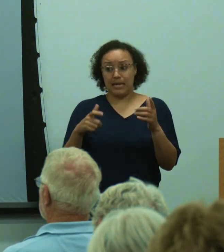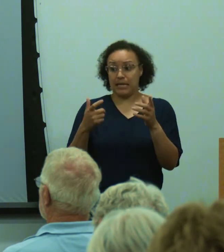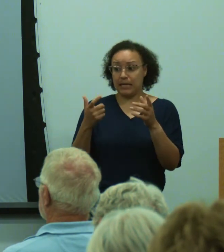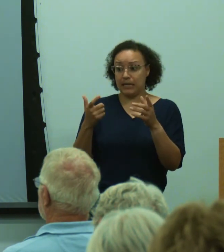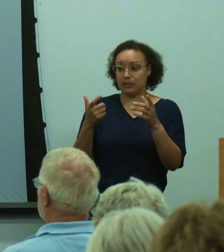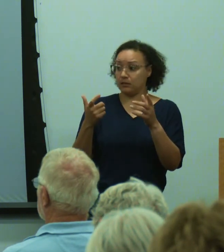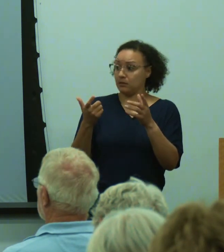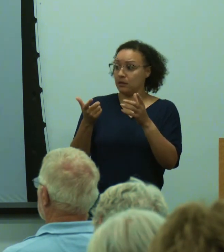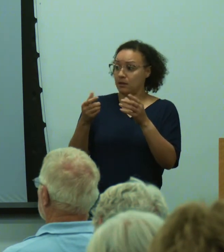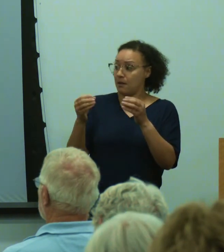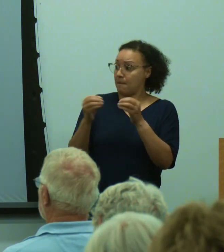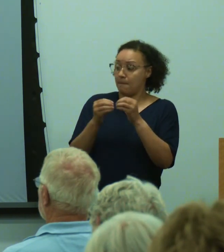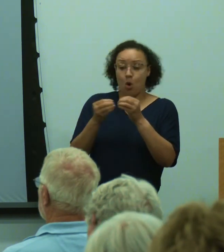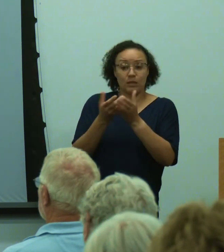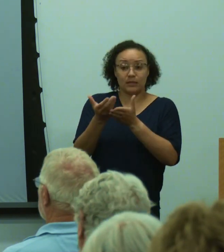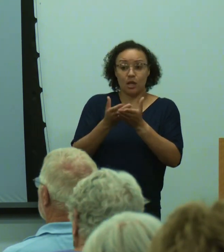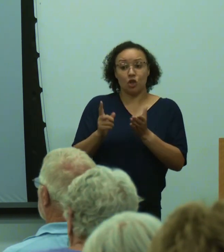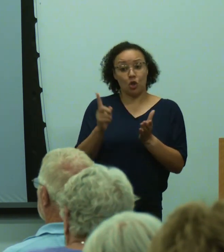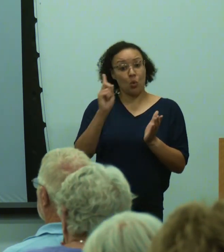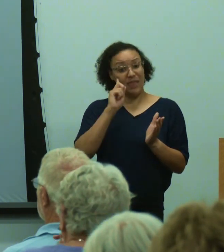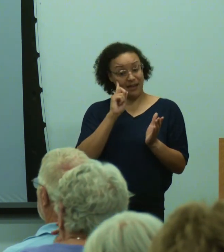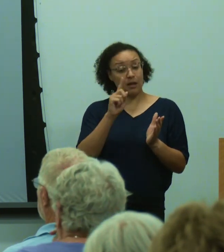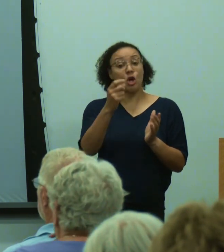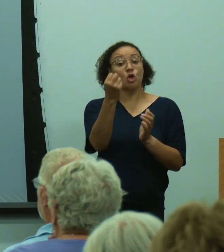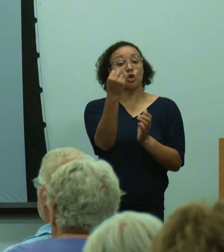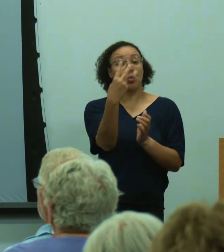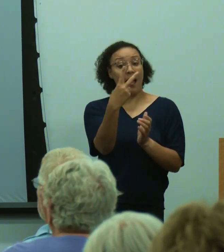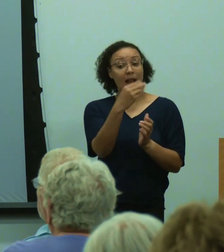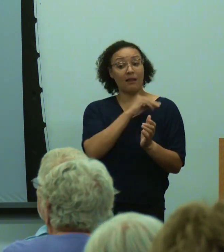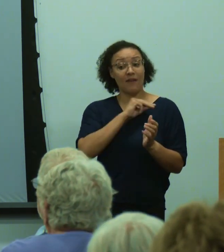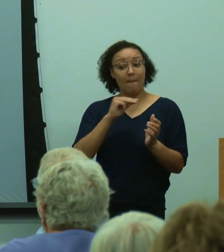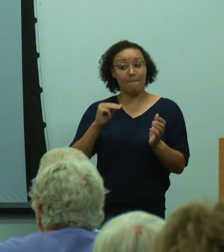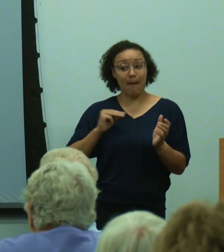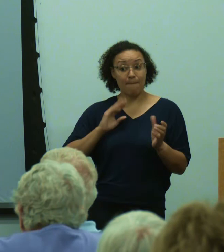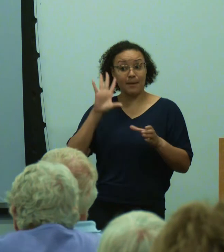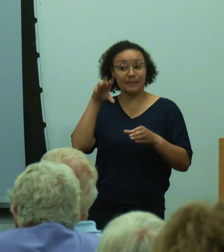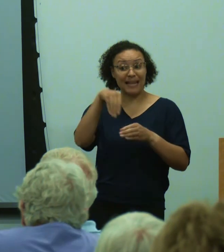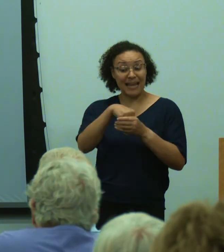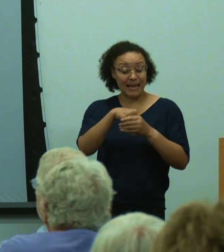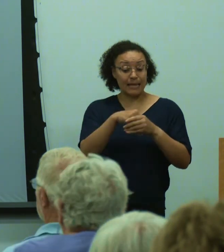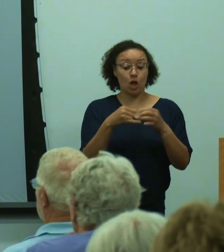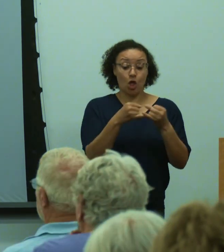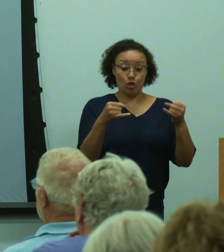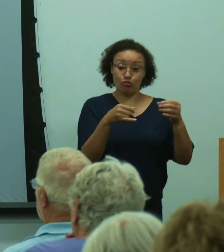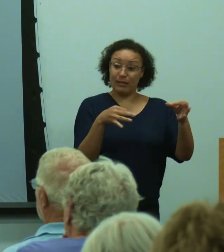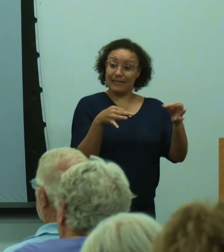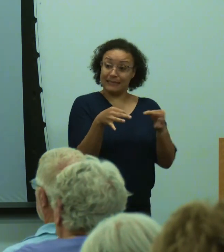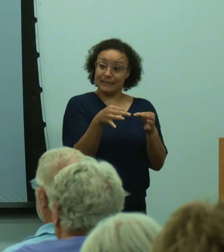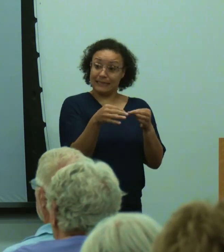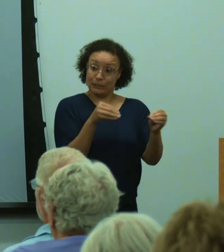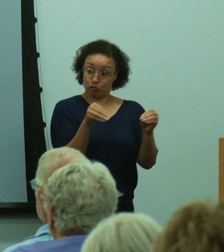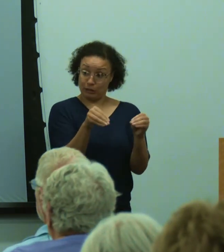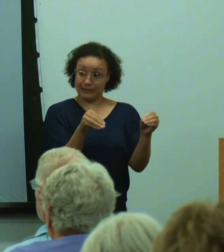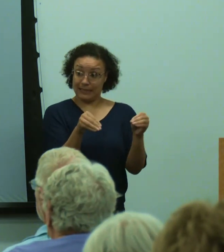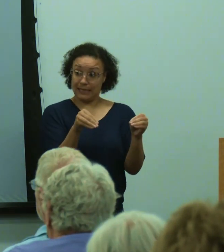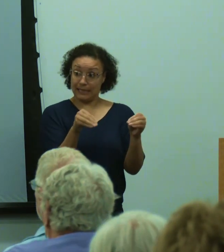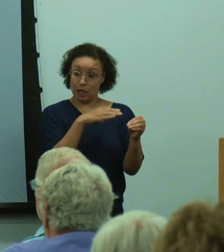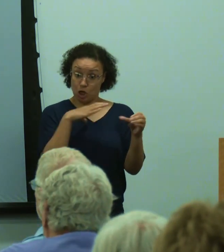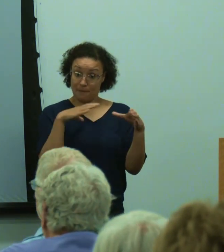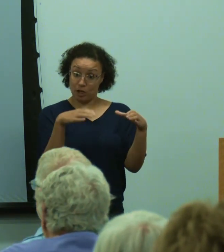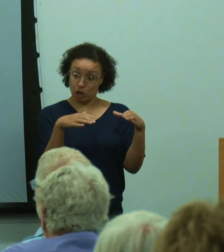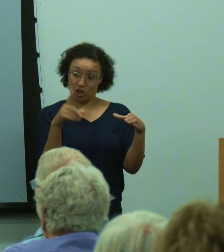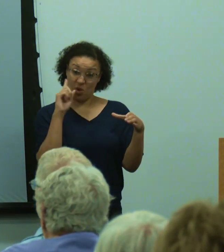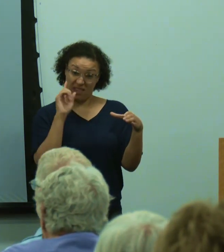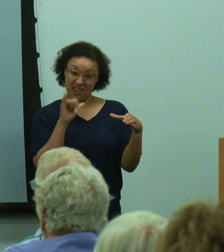Do 12 members of a redistricting commission? Is it enough people to be diverse enough to reflect